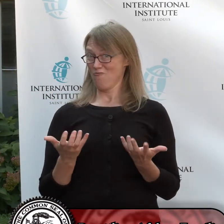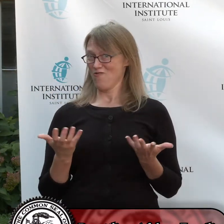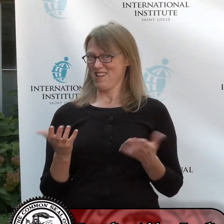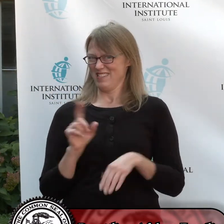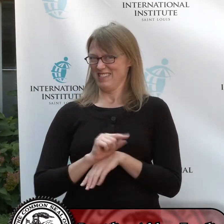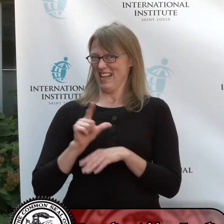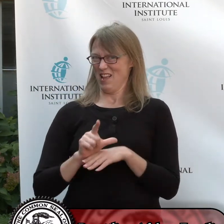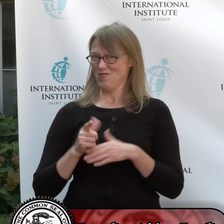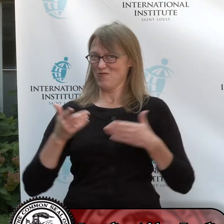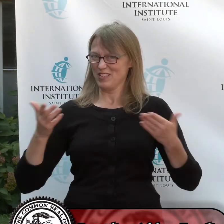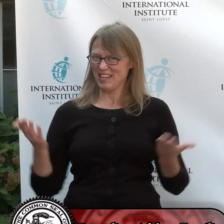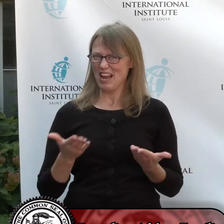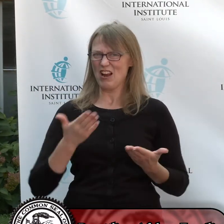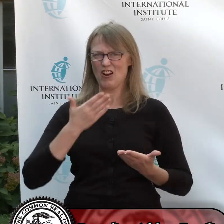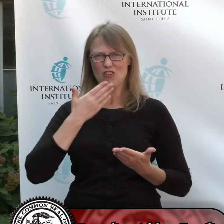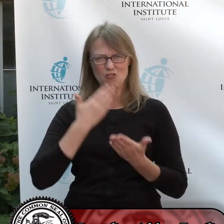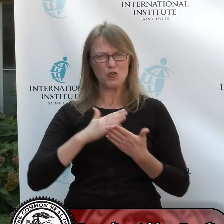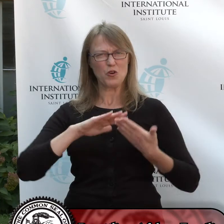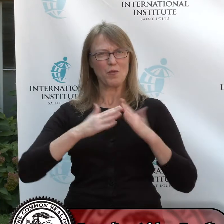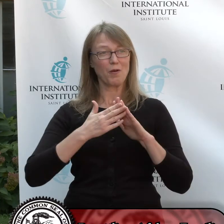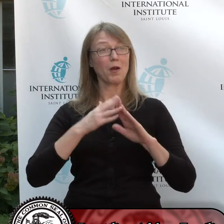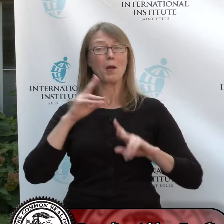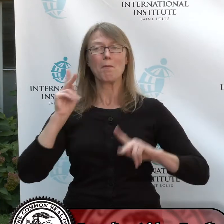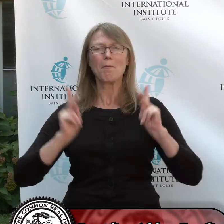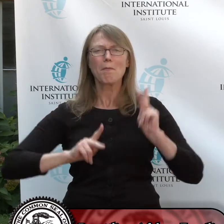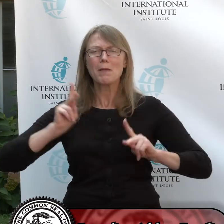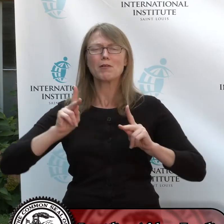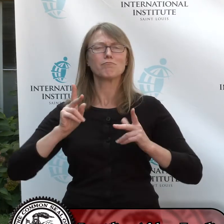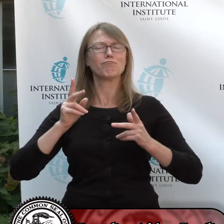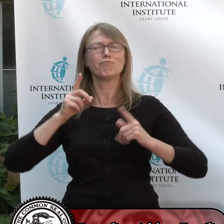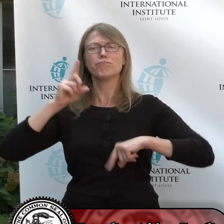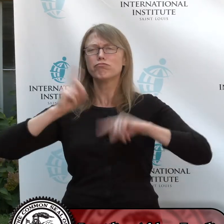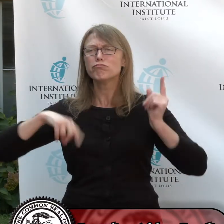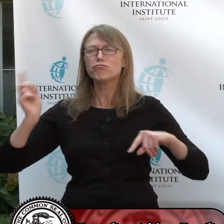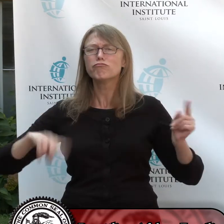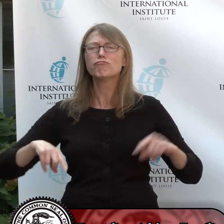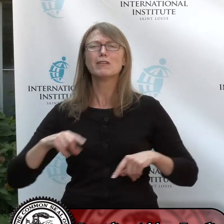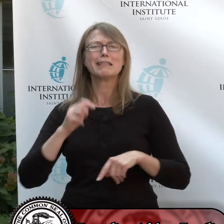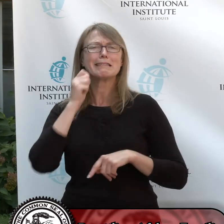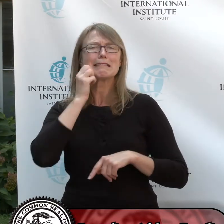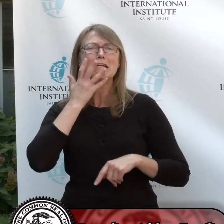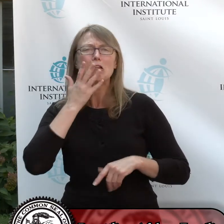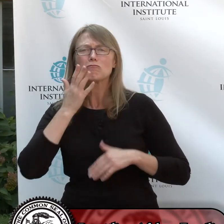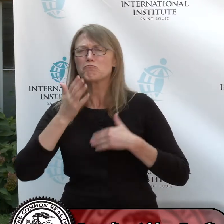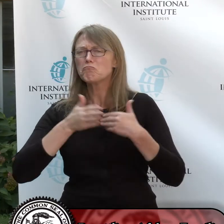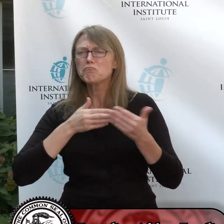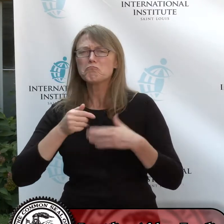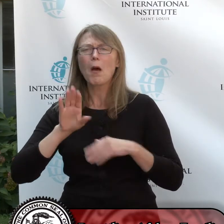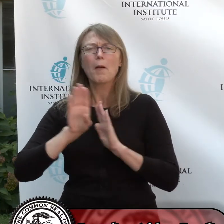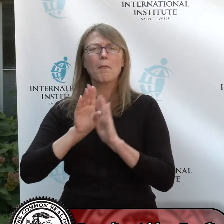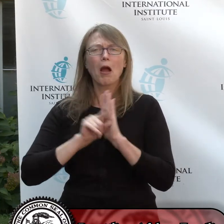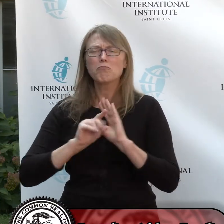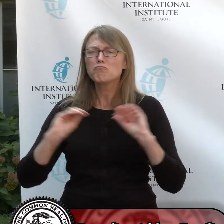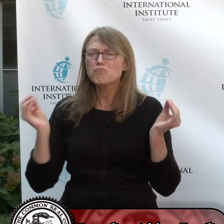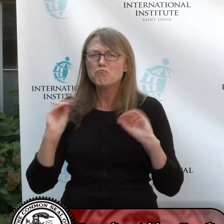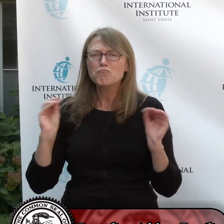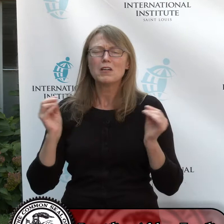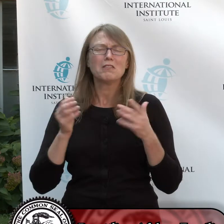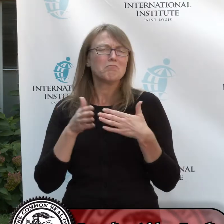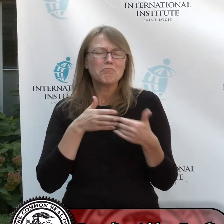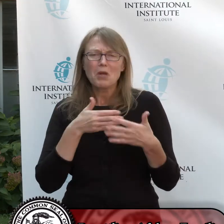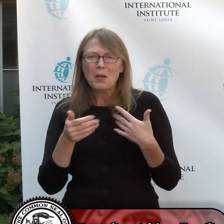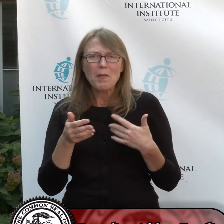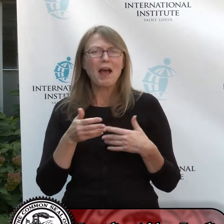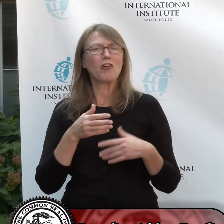of their skin, who they love, how they worship. And after decades of loss, I want our city